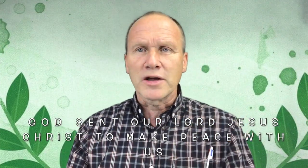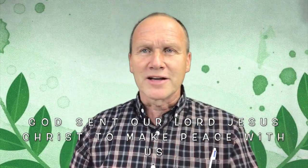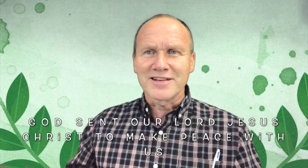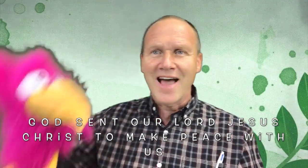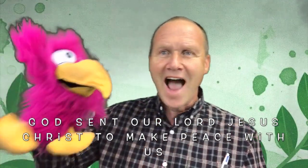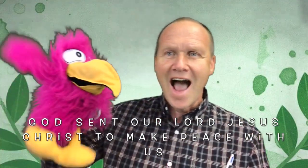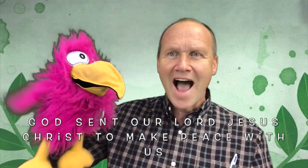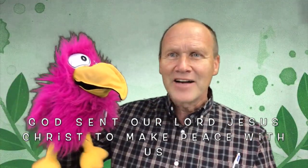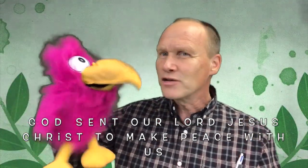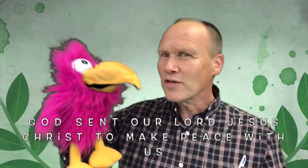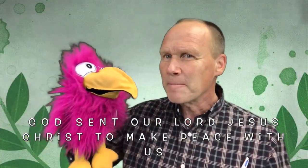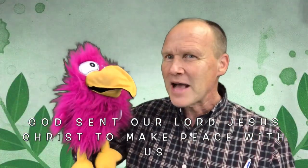us. Do you know that passage?